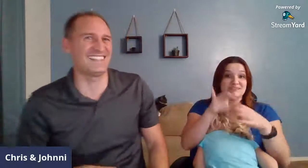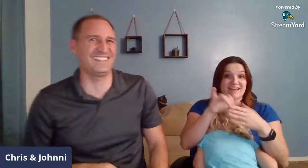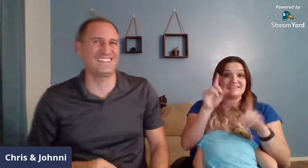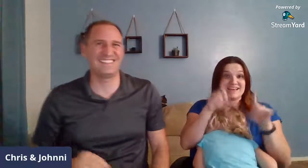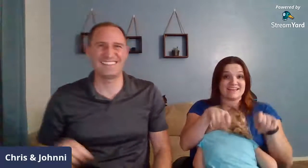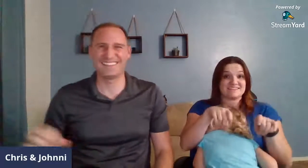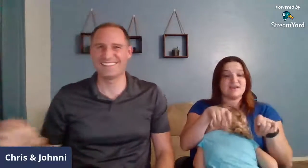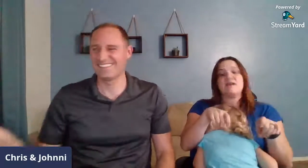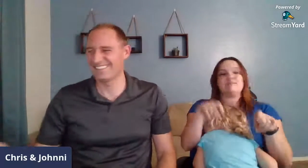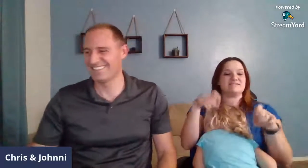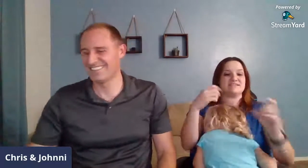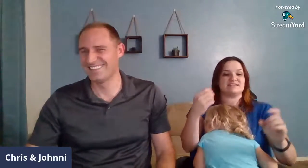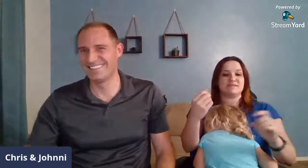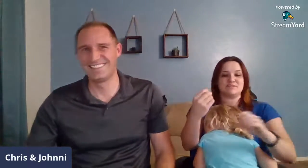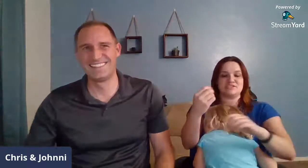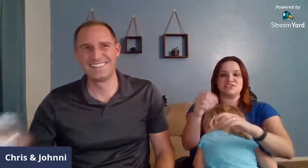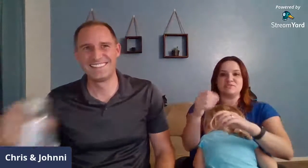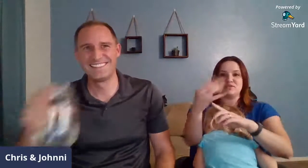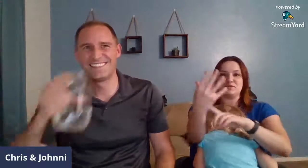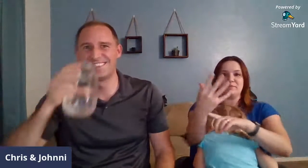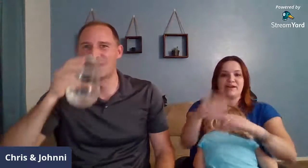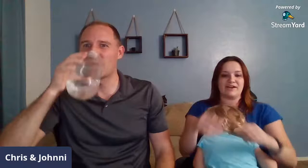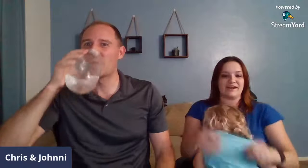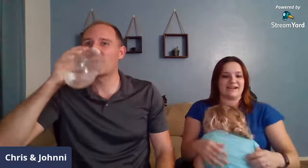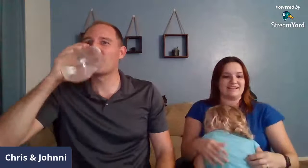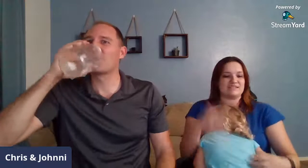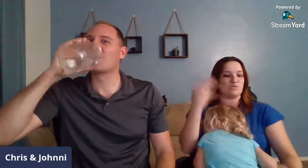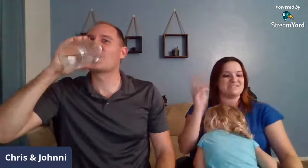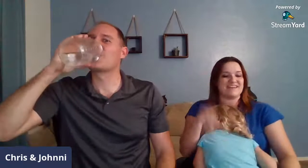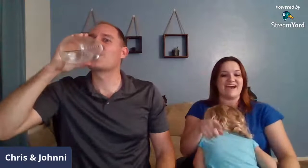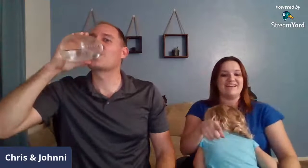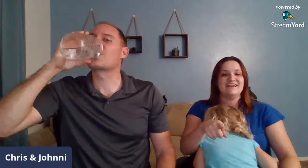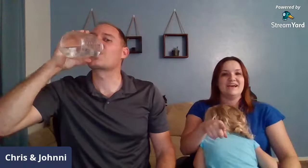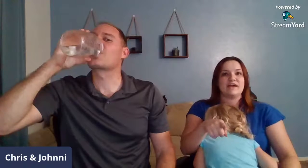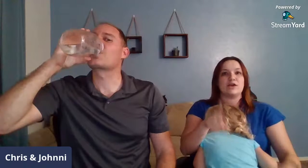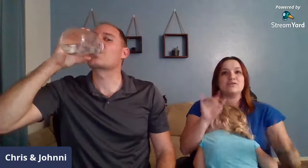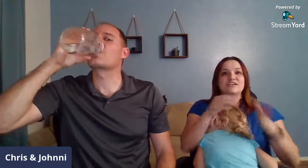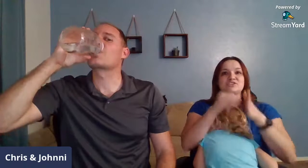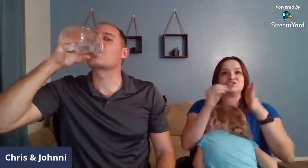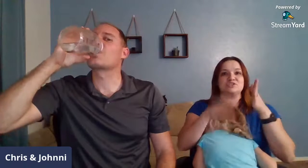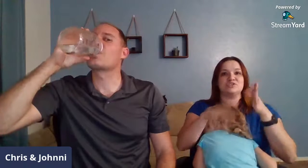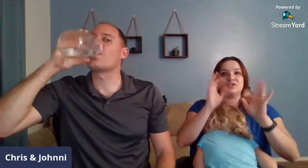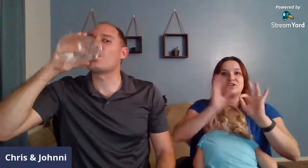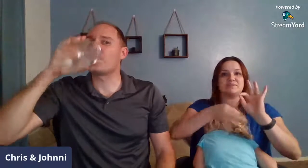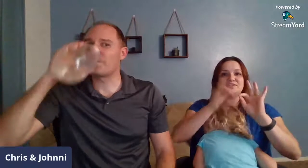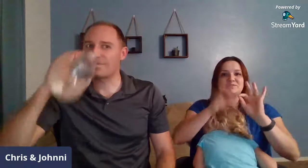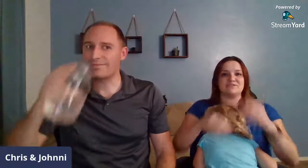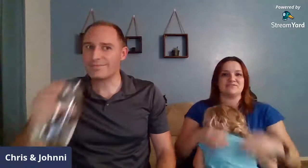that test because they set up this stupid little bear. And I said, what's that? And like, oh, that's your student that you're going to be interpreting for. And